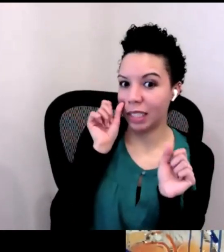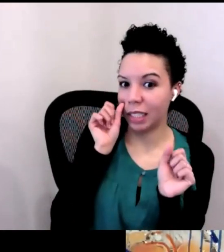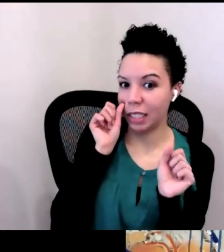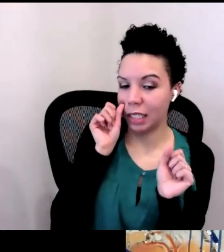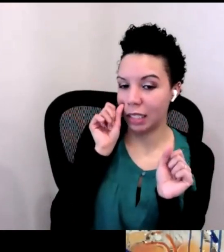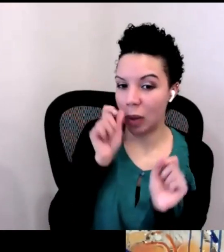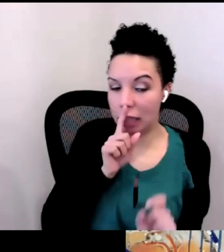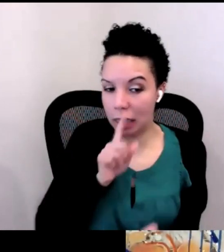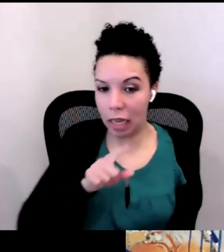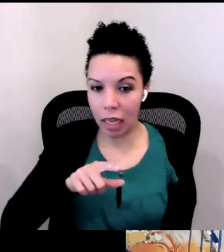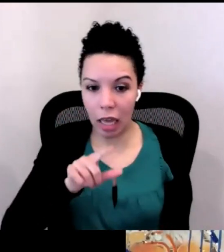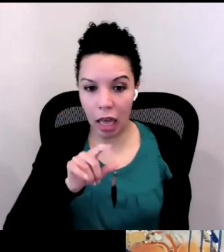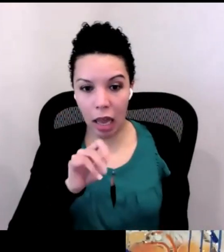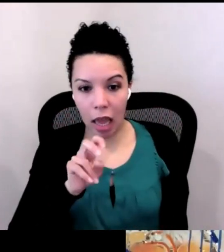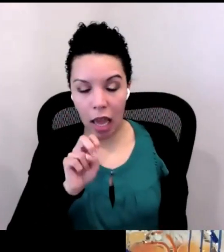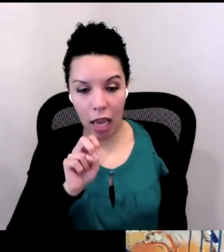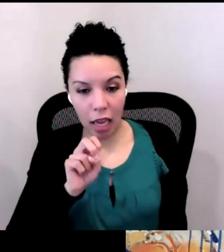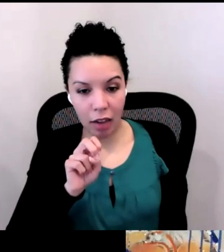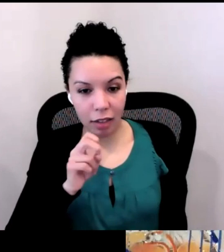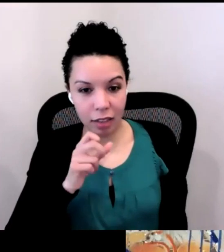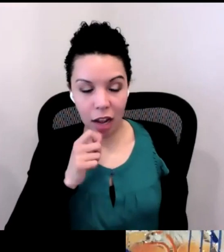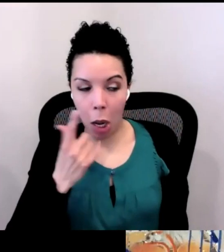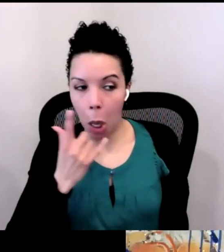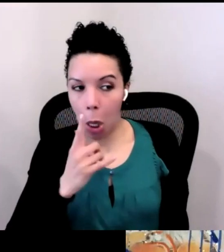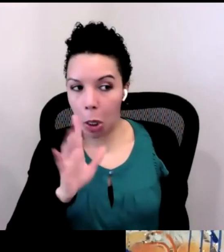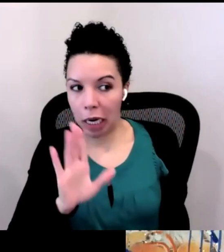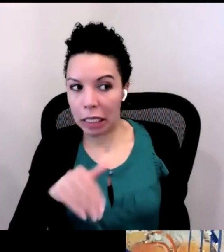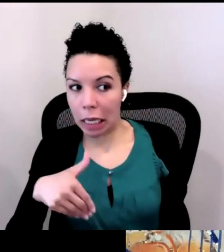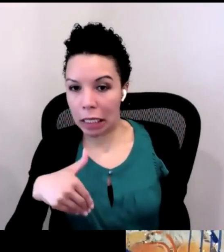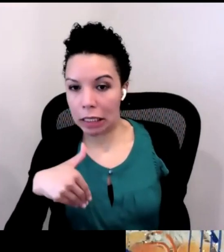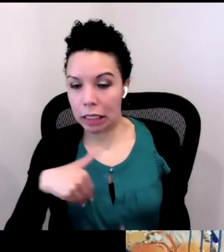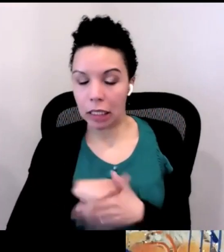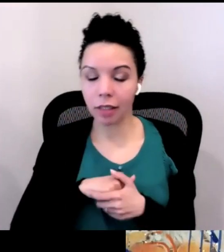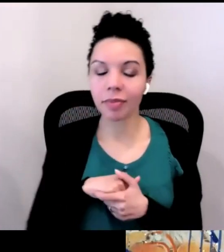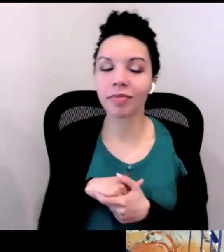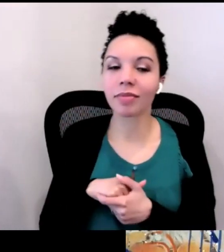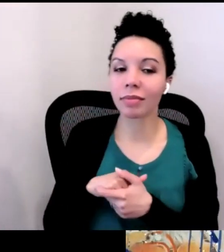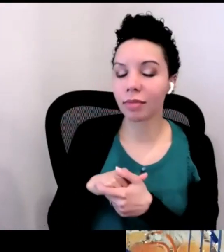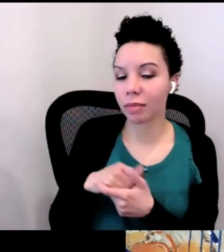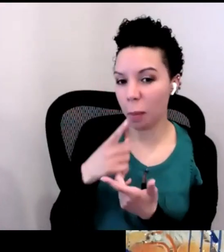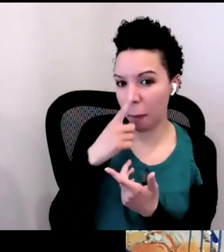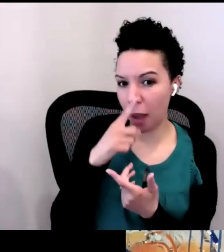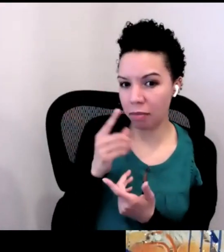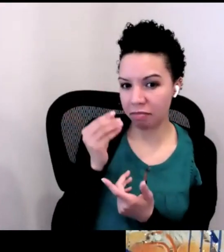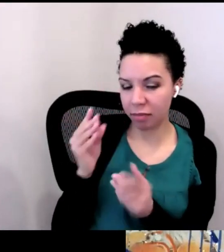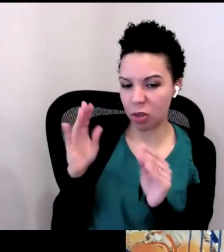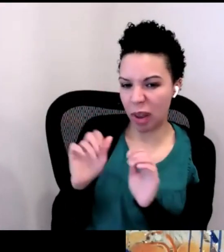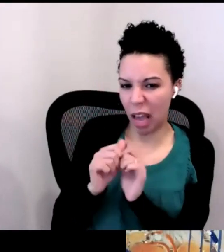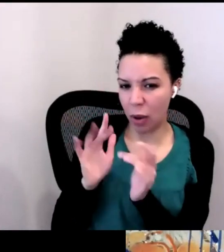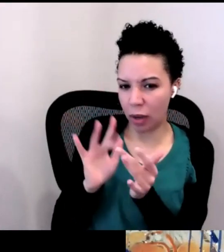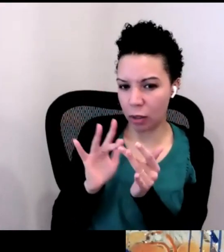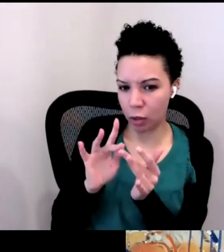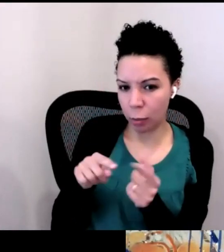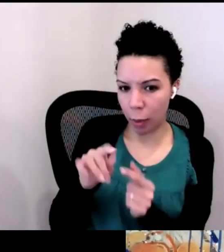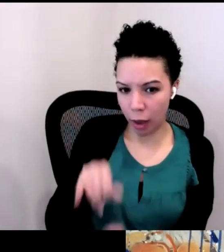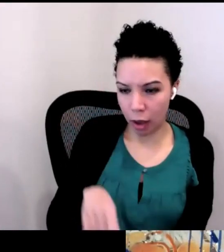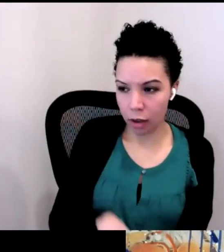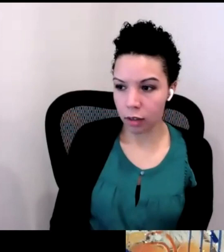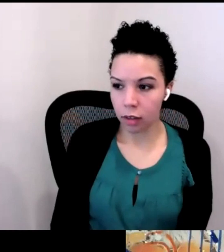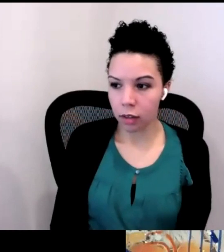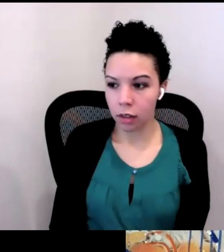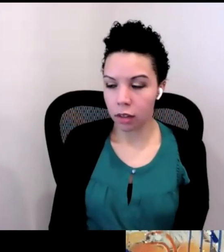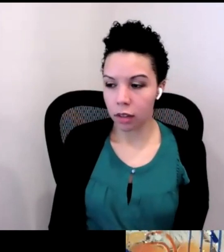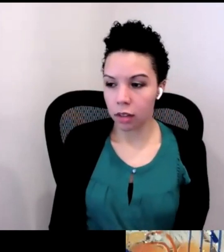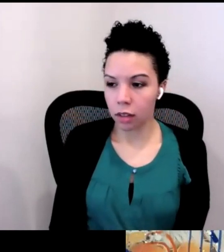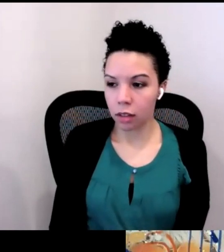Okay. it's live. It's just it doesn't look great. Just but tell the teachers how to contact you about that. yeah. Here, you can email